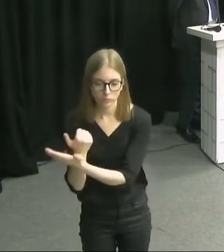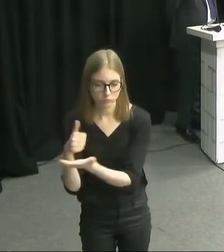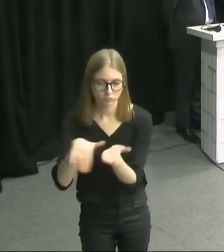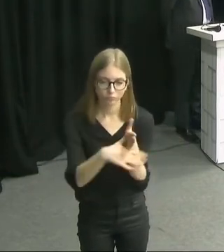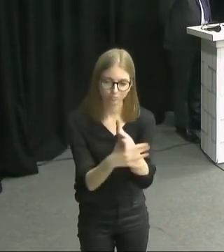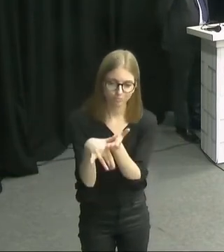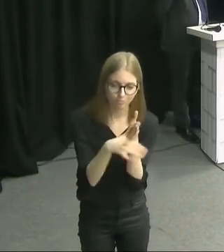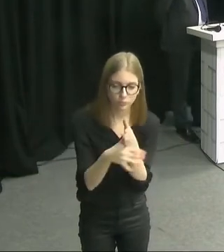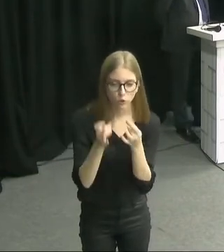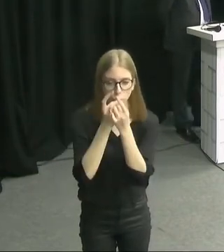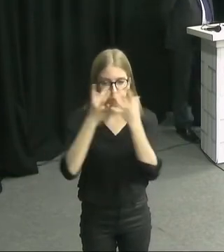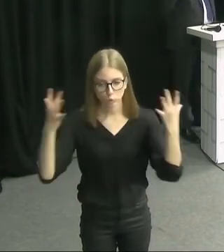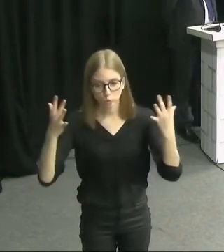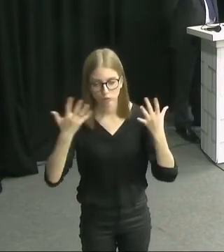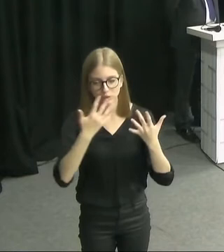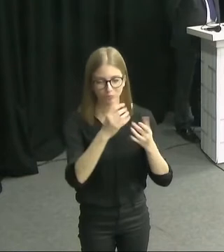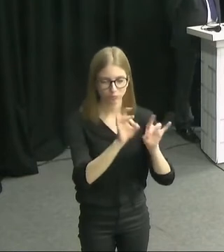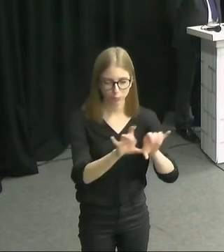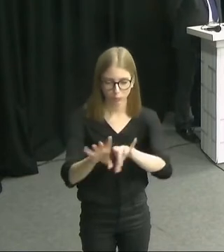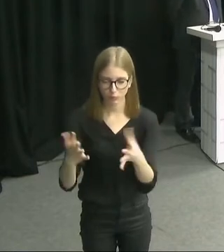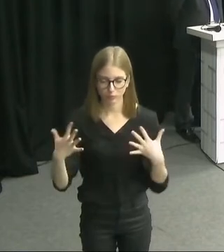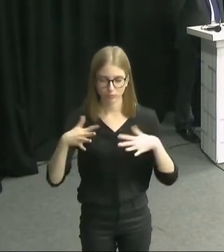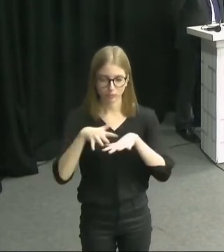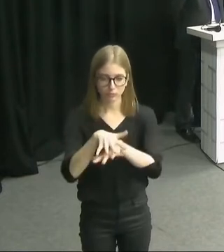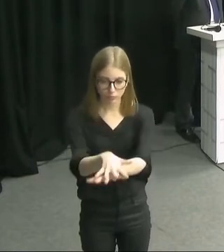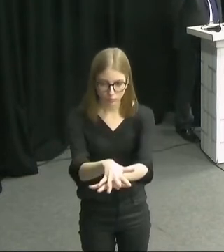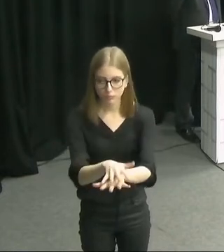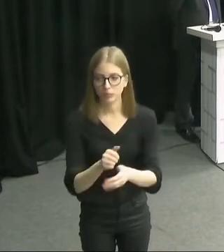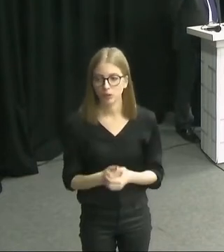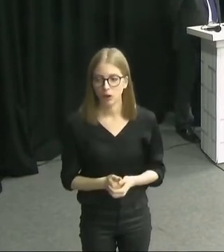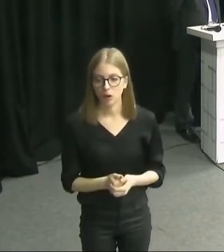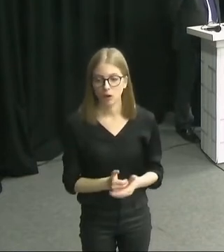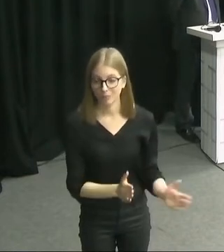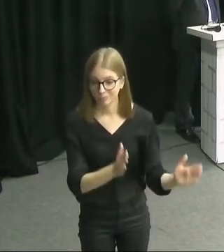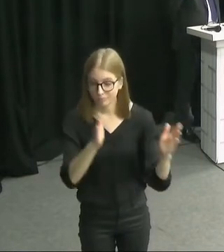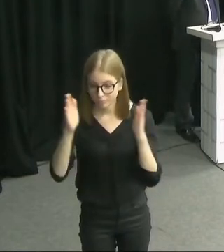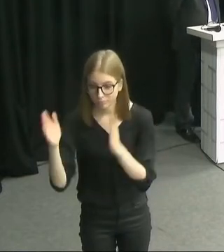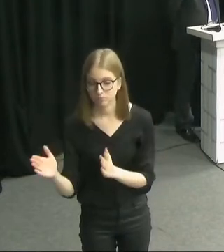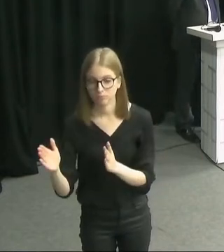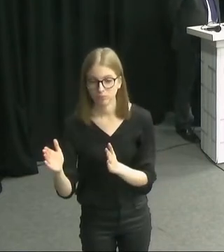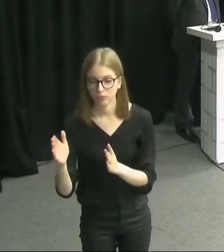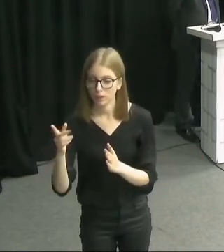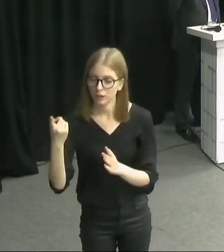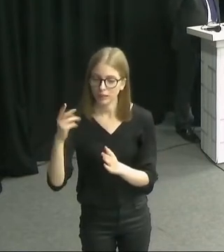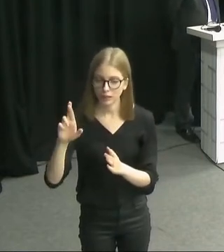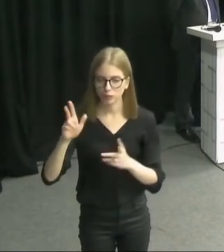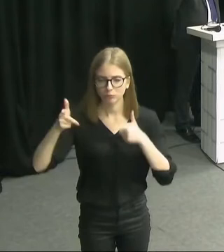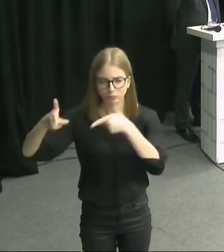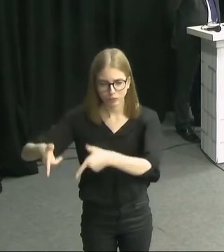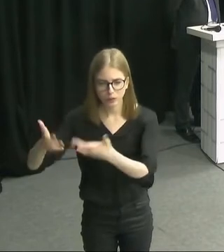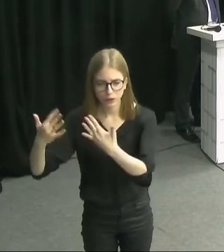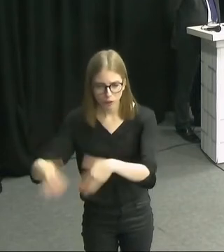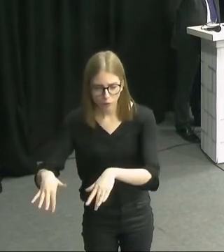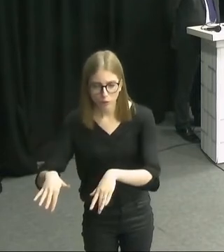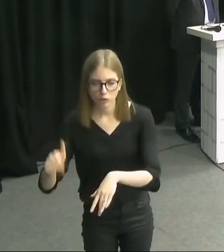multiculturality, and other issues. And then as he moves on to PhD level, the student should be able to